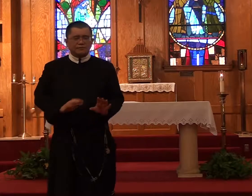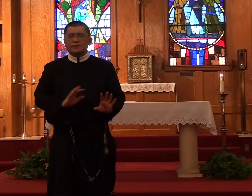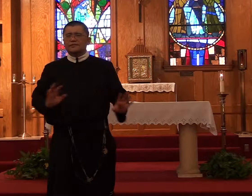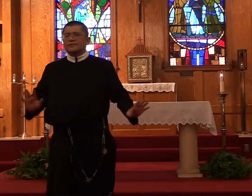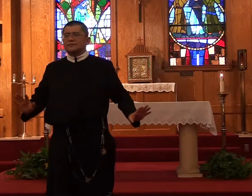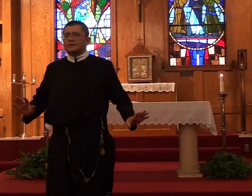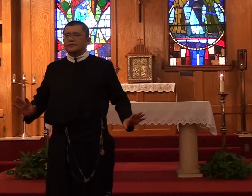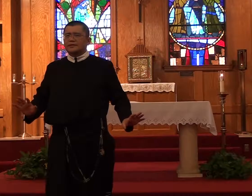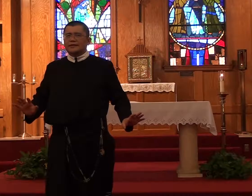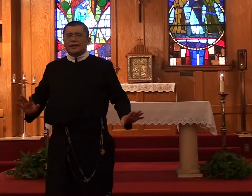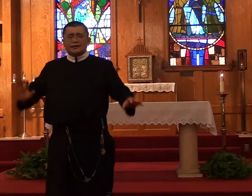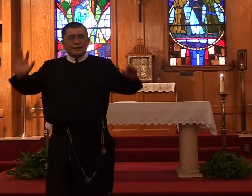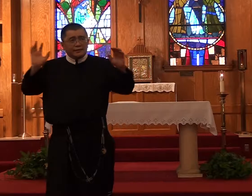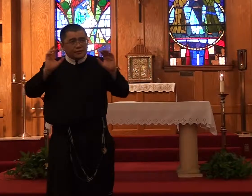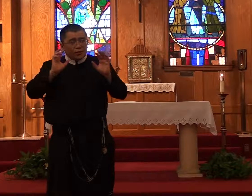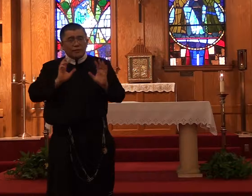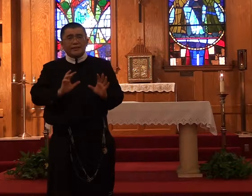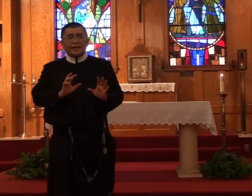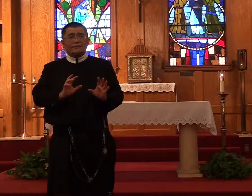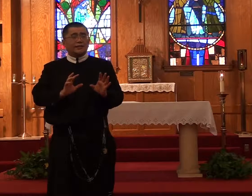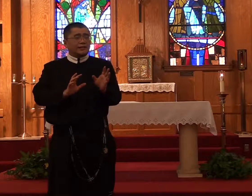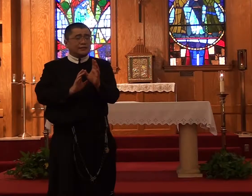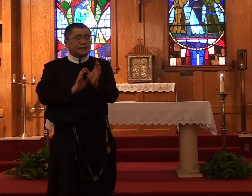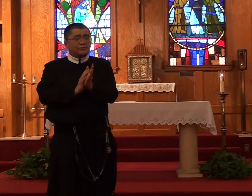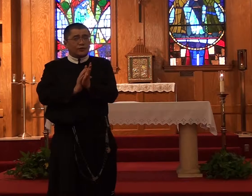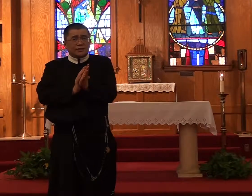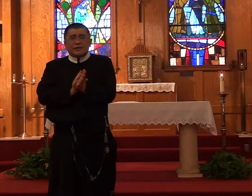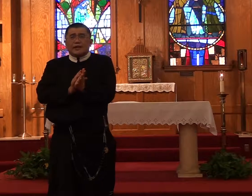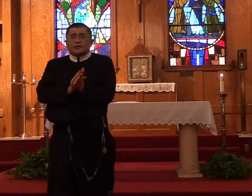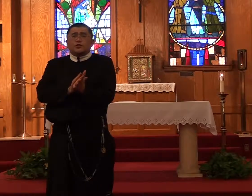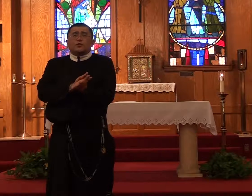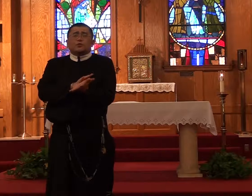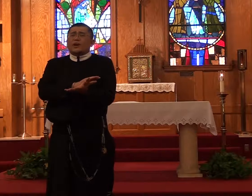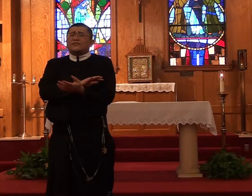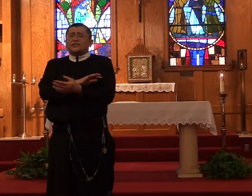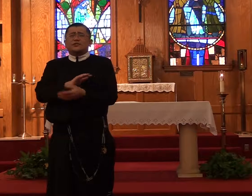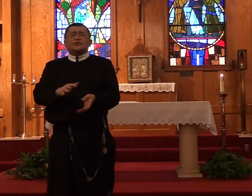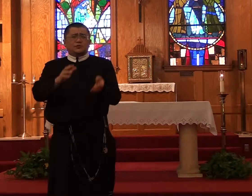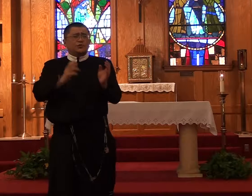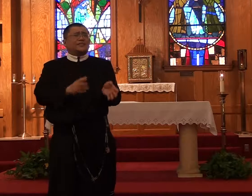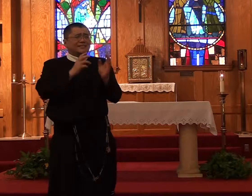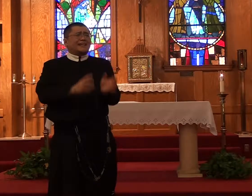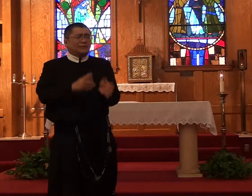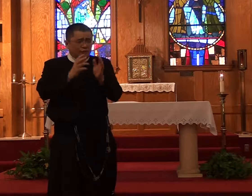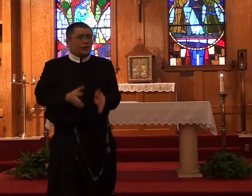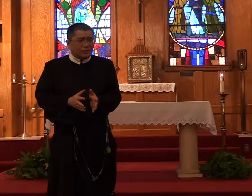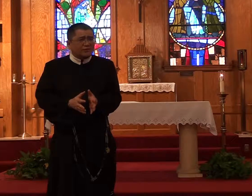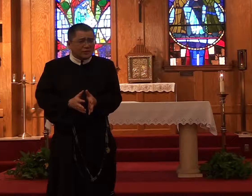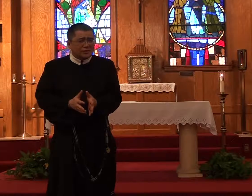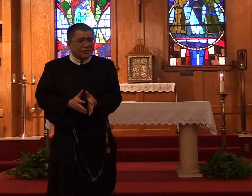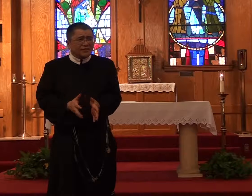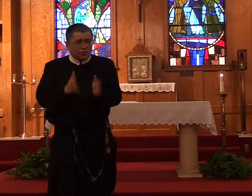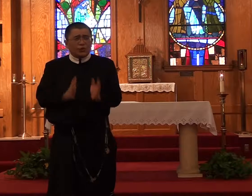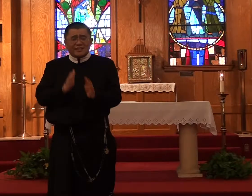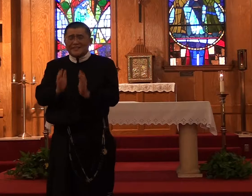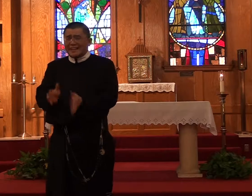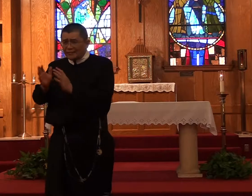and invisible. And in this holy name, and then St. Paul said, do whatever you do, do it in the name of the Lord, remember? Do it in the name of the